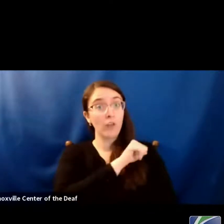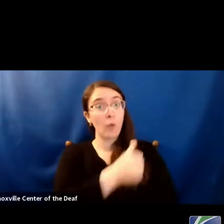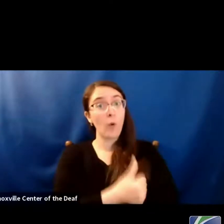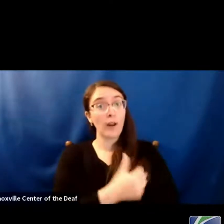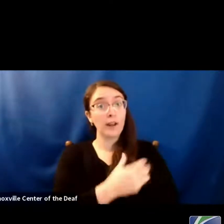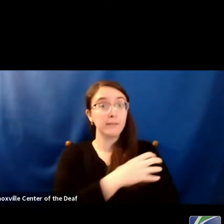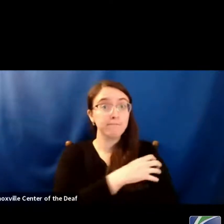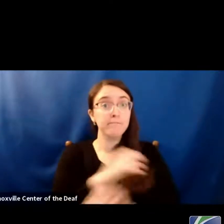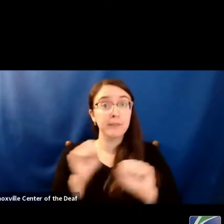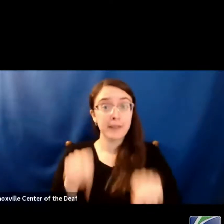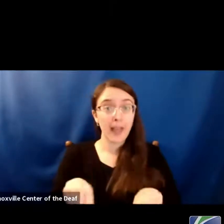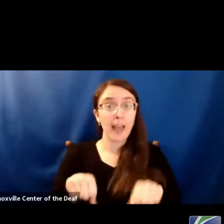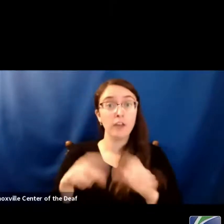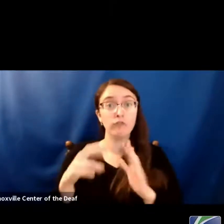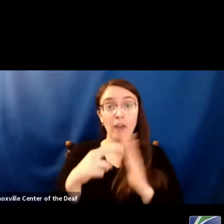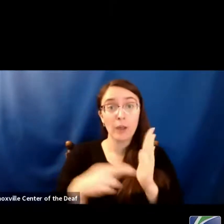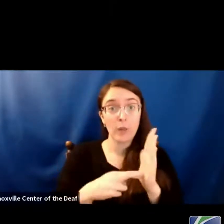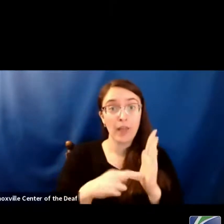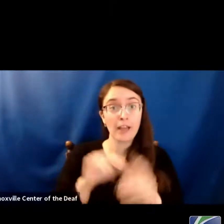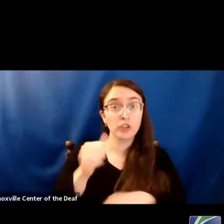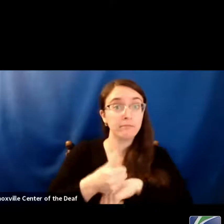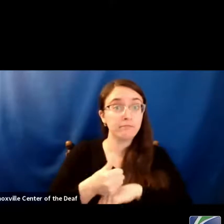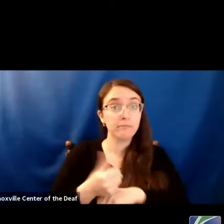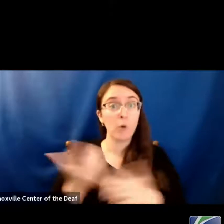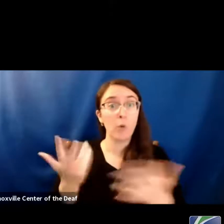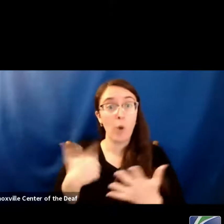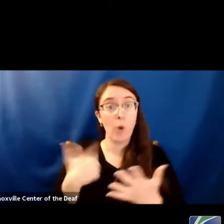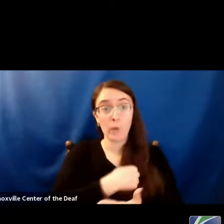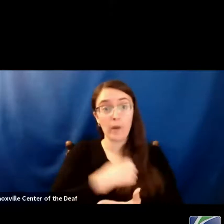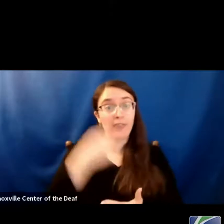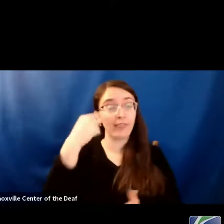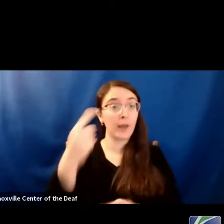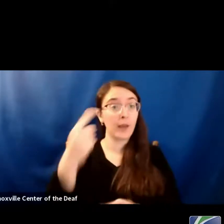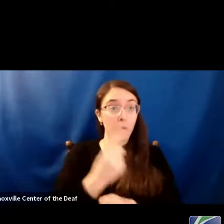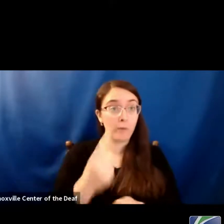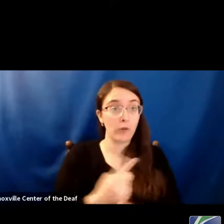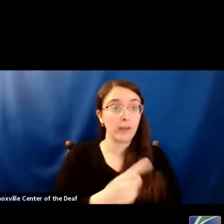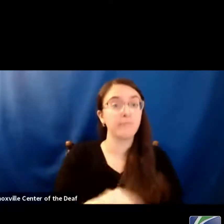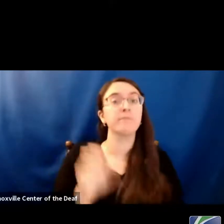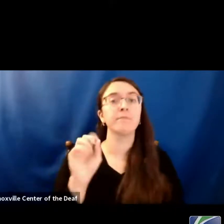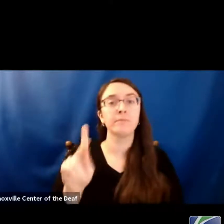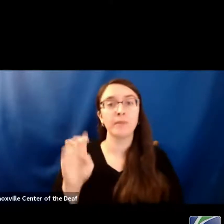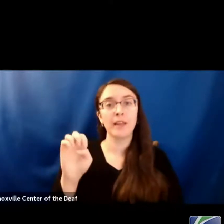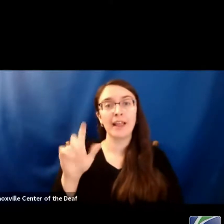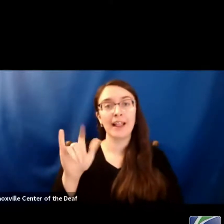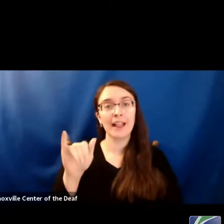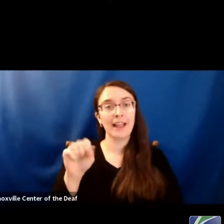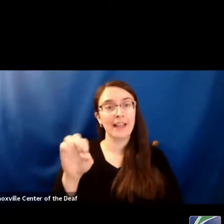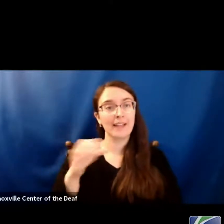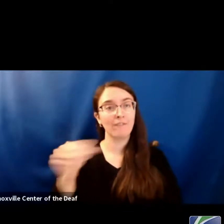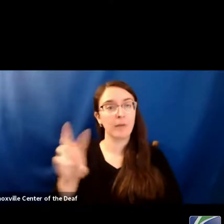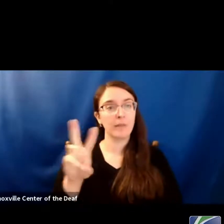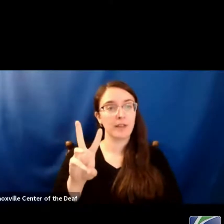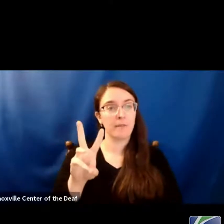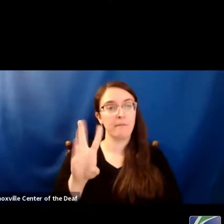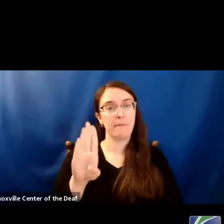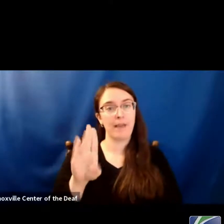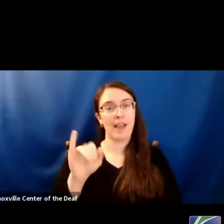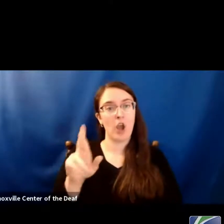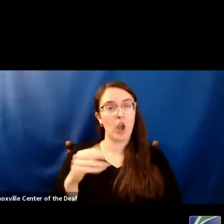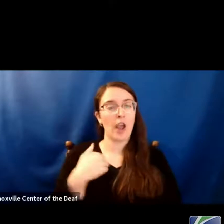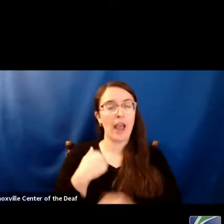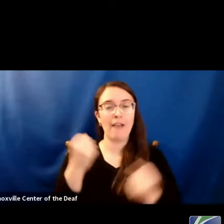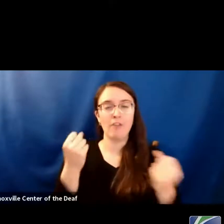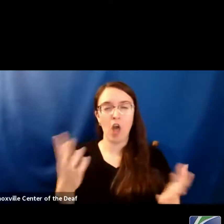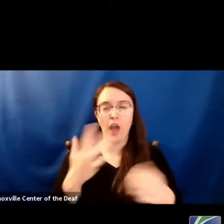appropriate, and we'll be moving forward with that. All right, Elise from WBIR. There are tons of open vaccine